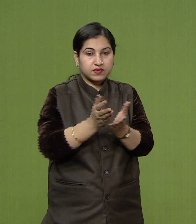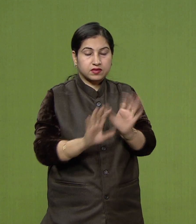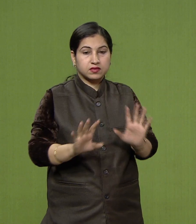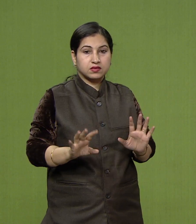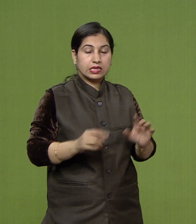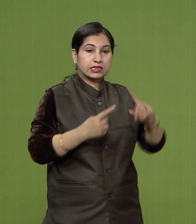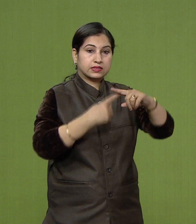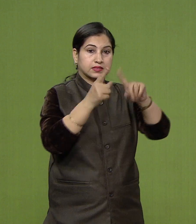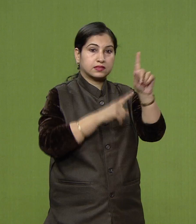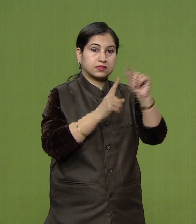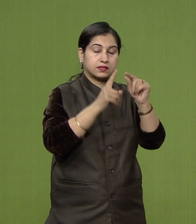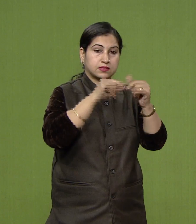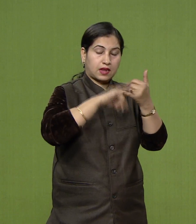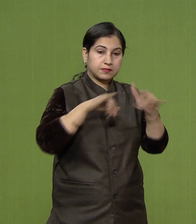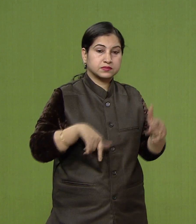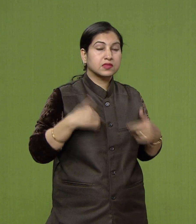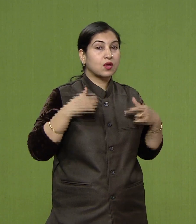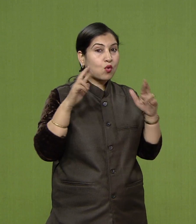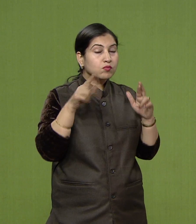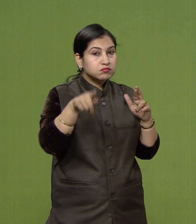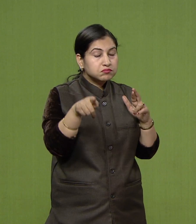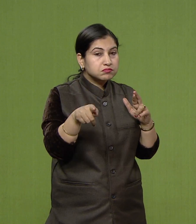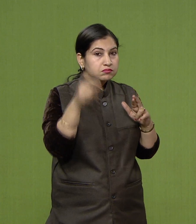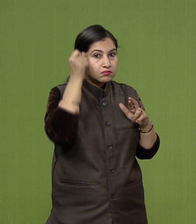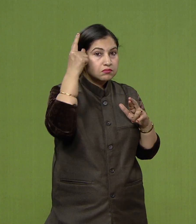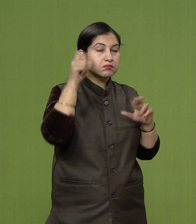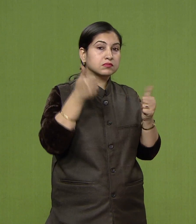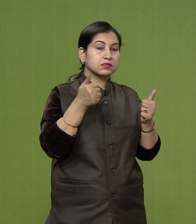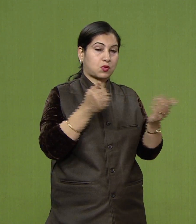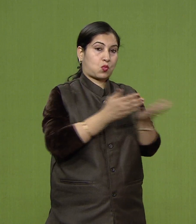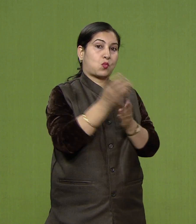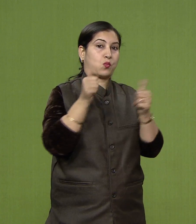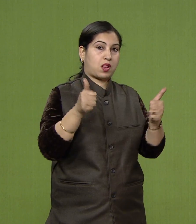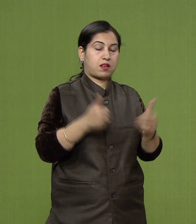depending on their types. I hope you must have understood this topic well.